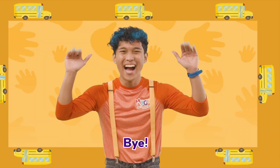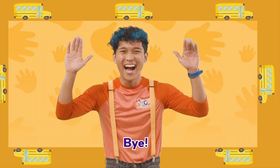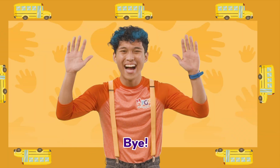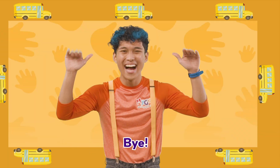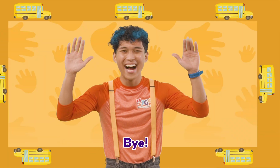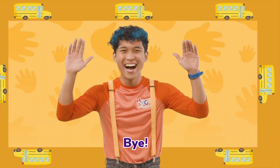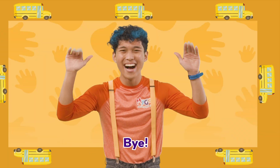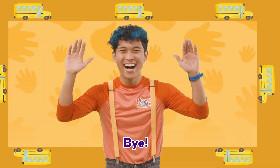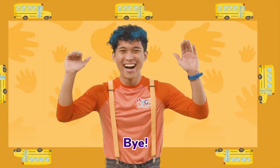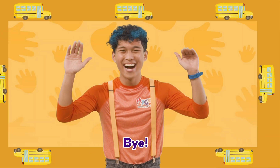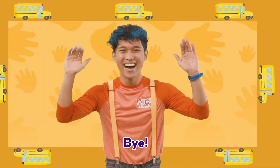Bye!